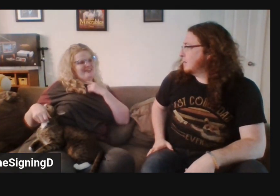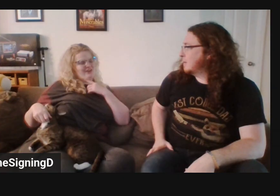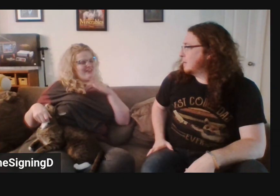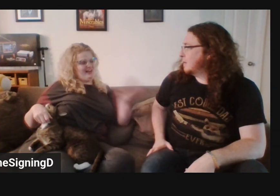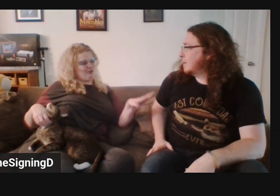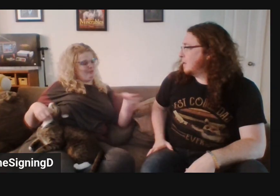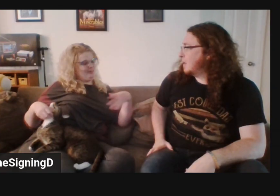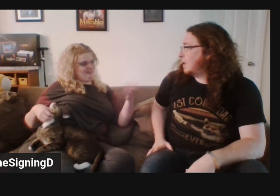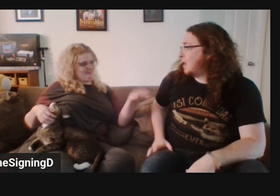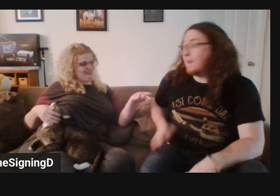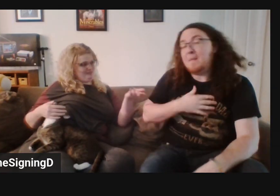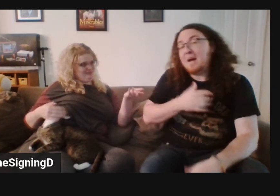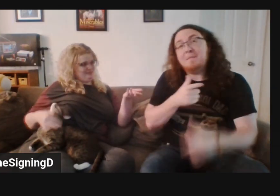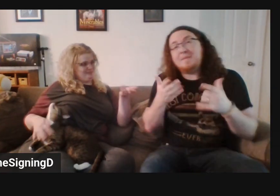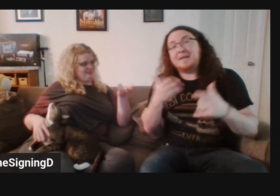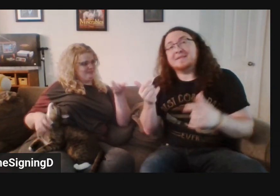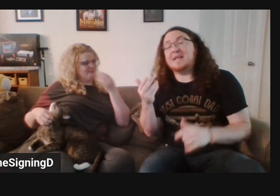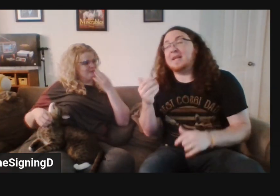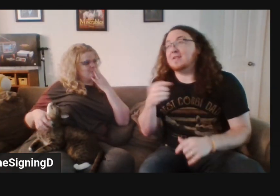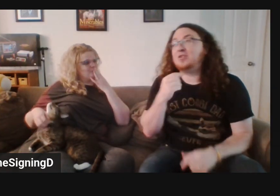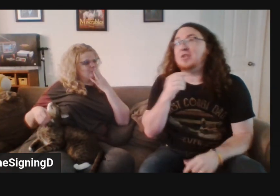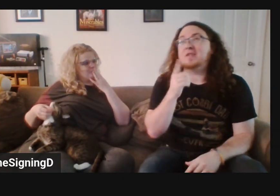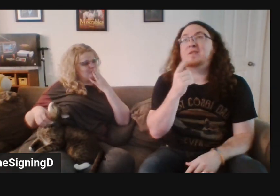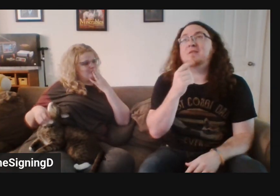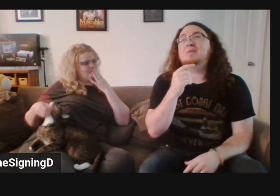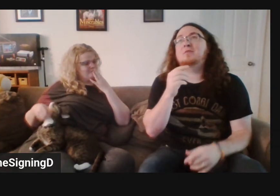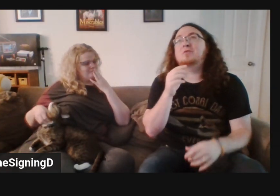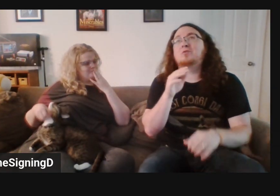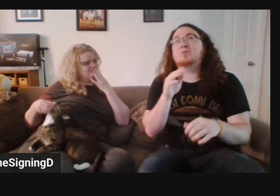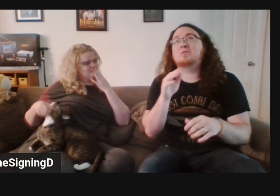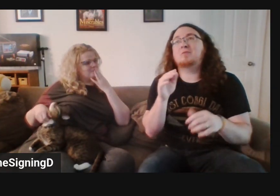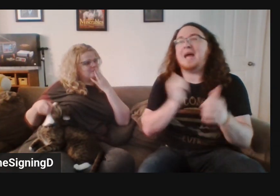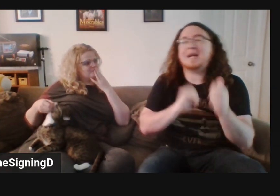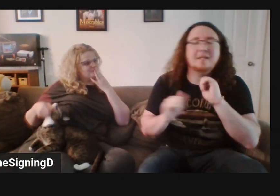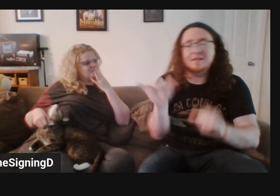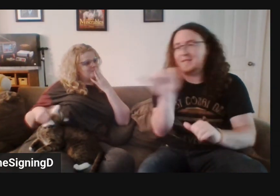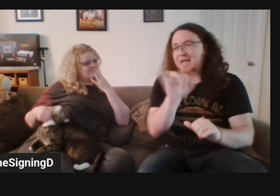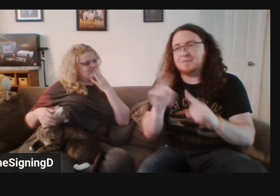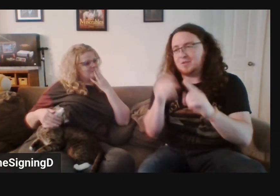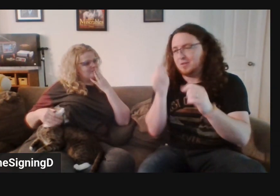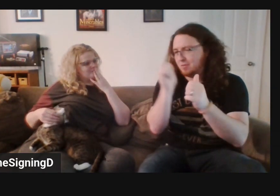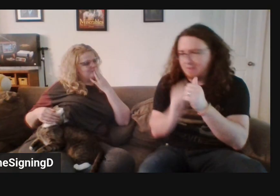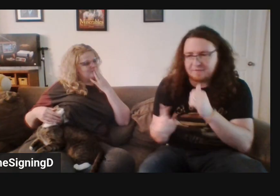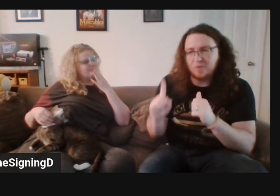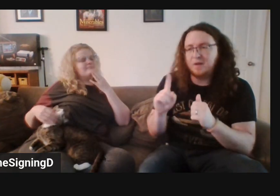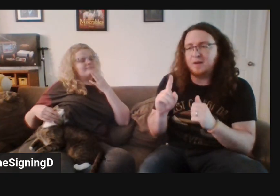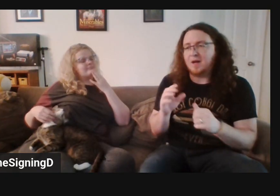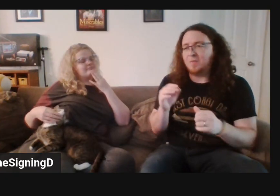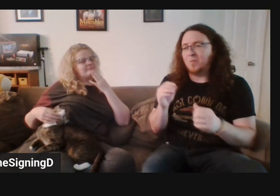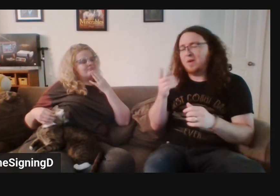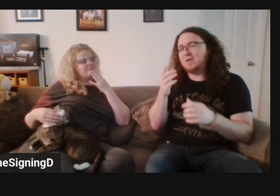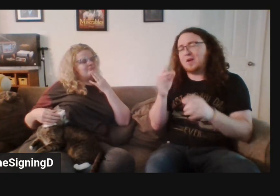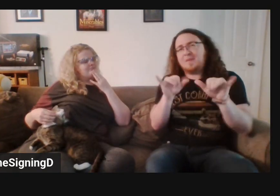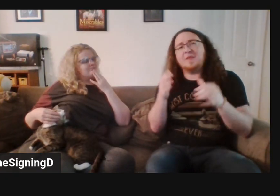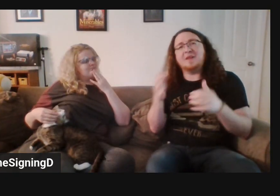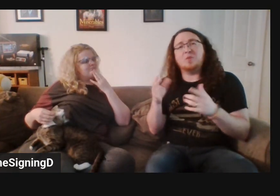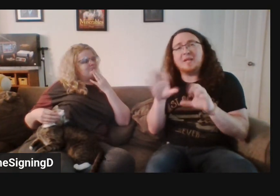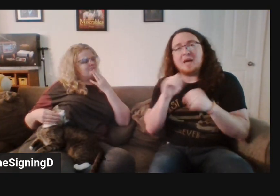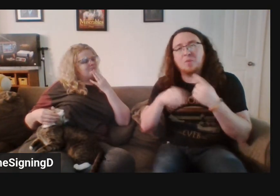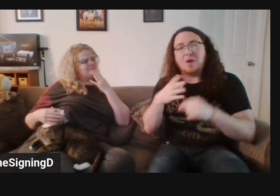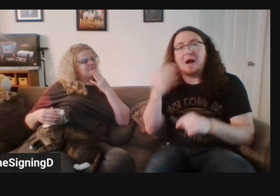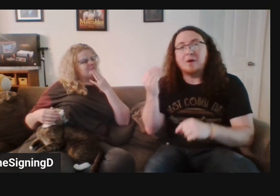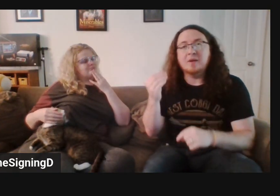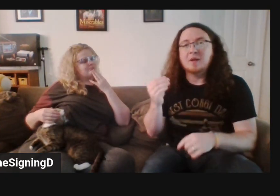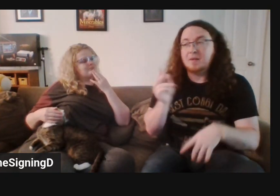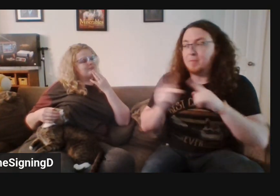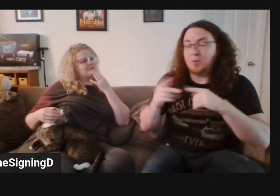Need to take on that a little bit. My biggest thing is just acting the same to everyone. One common thing that we get